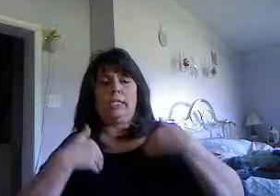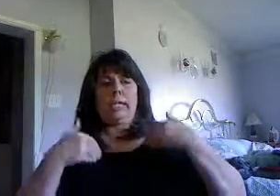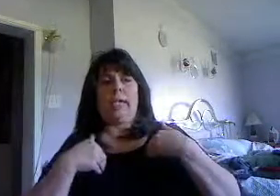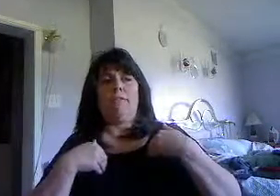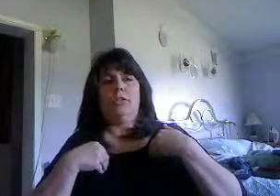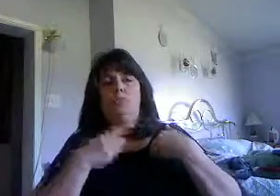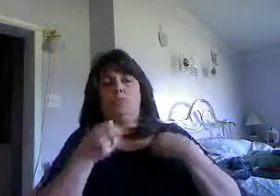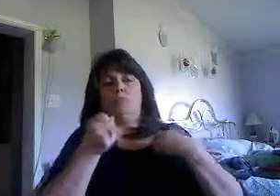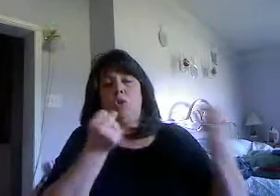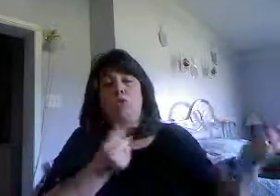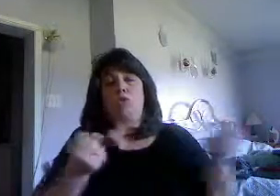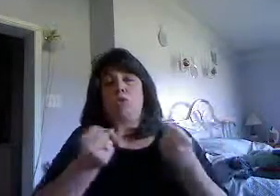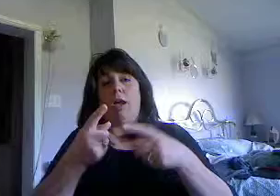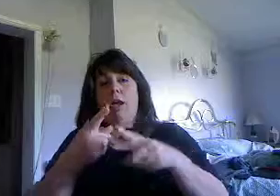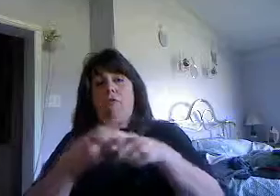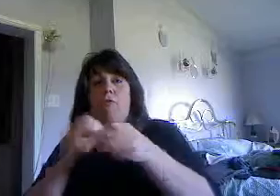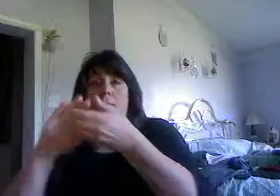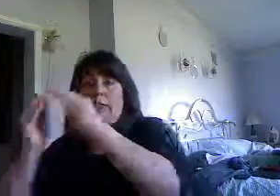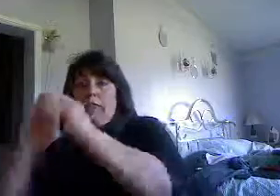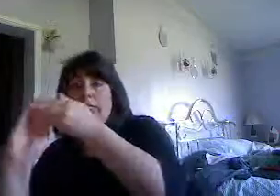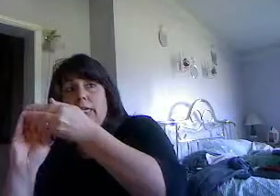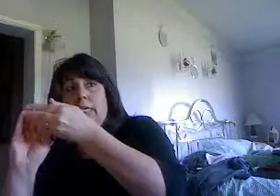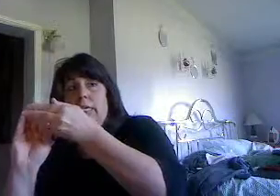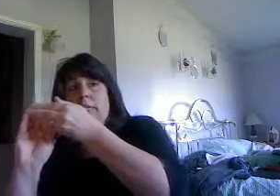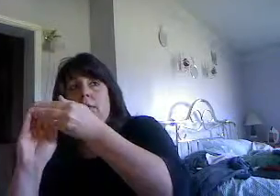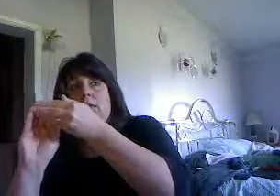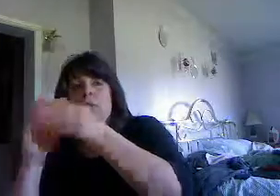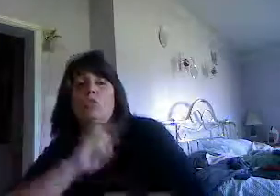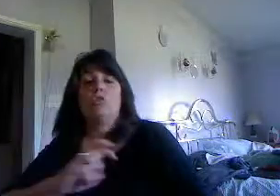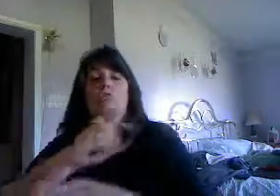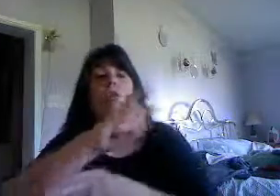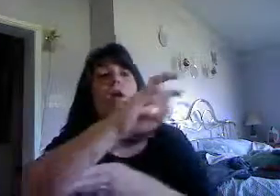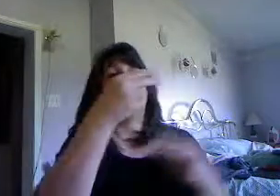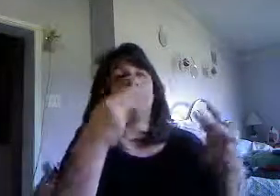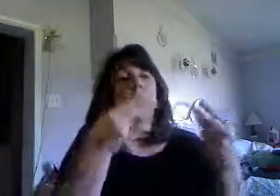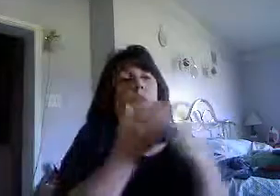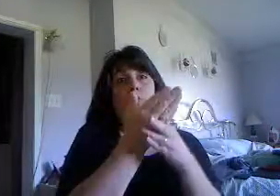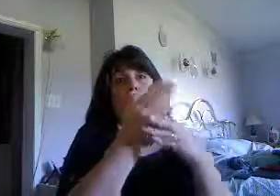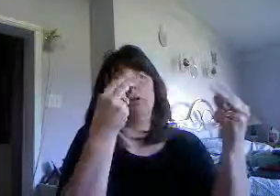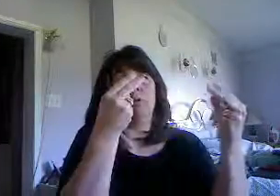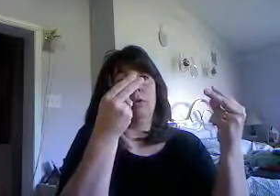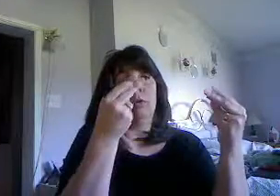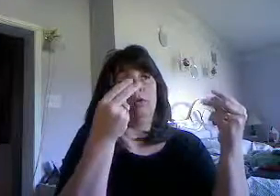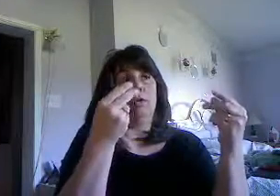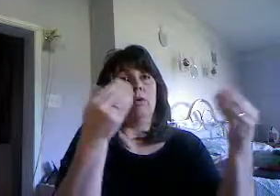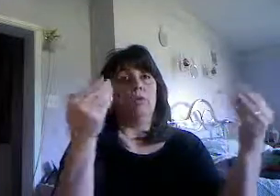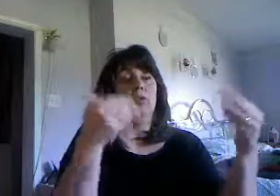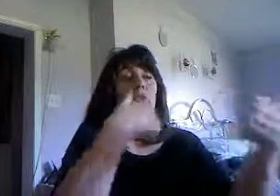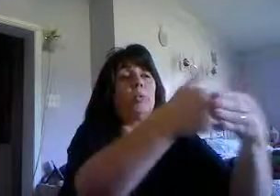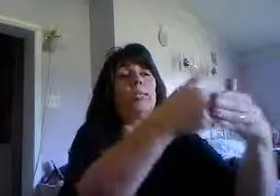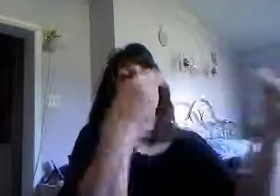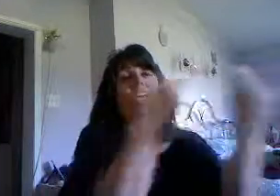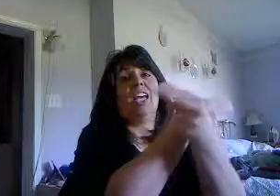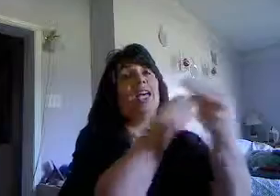downtown to out to the highway find there's a lot of congestion, and particularly during rush hour, and they don't like to be downtown anymore.